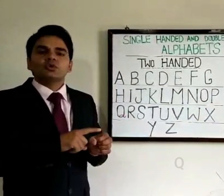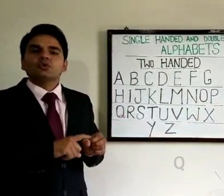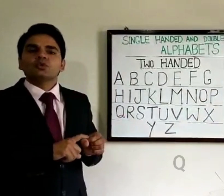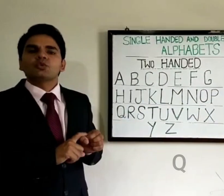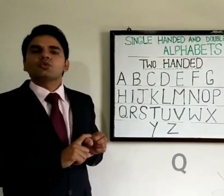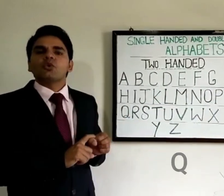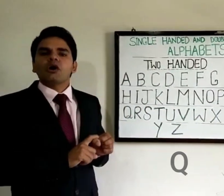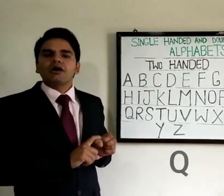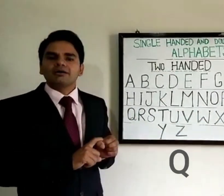Q,